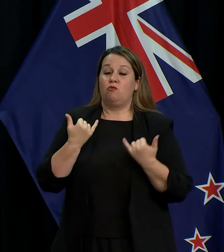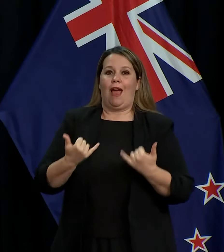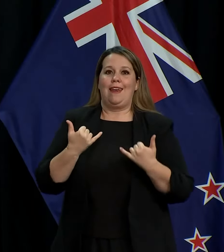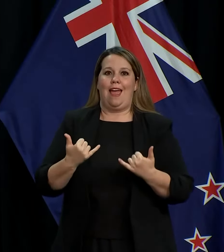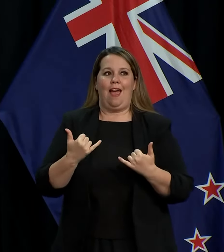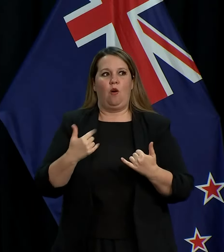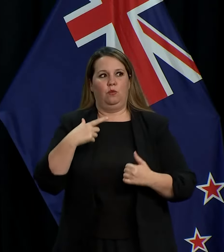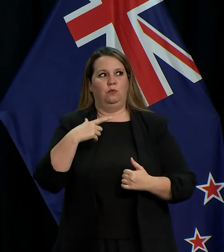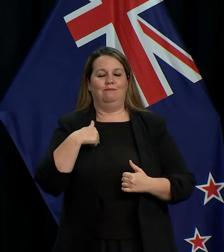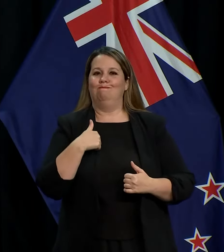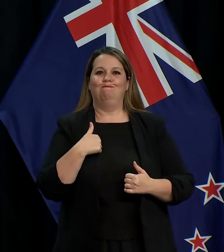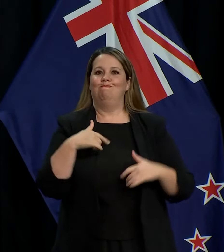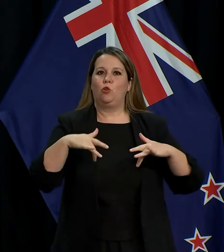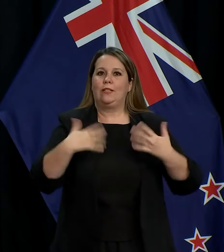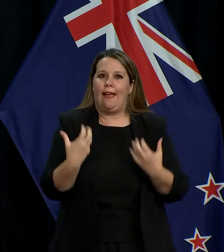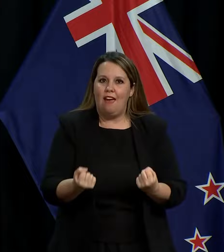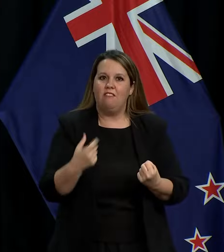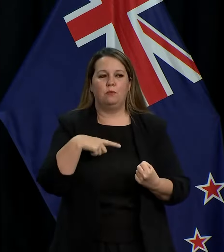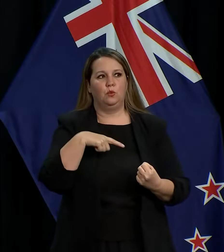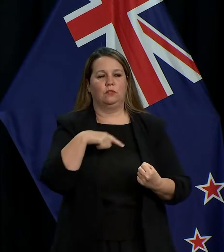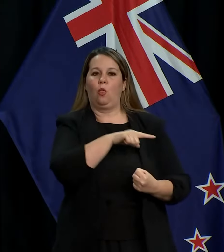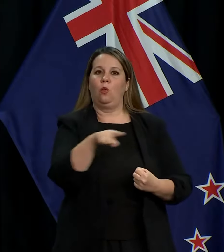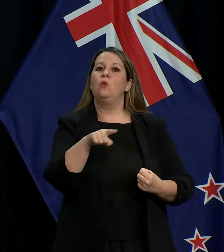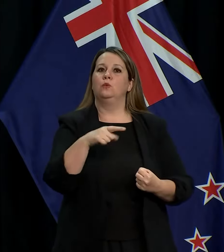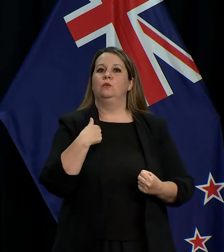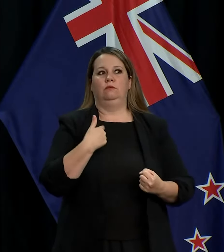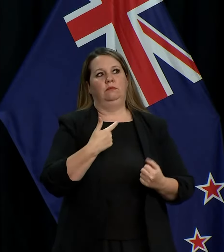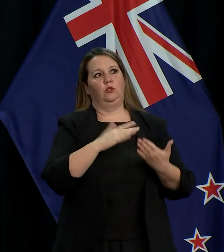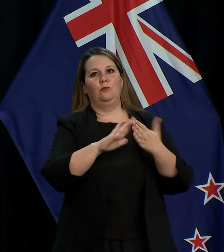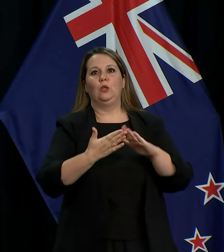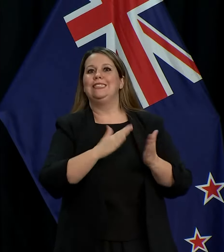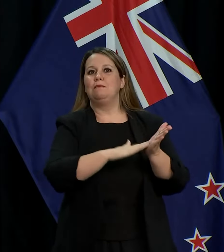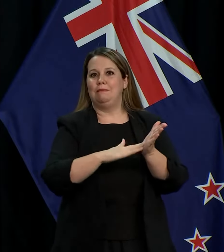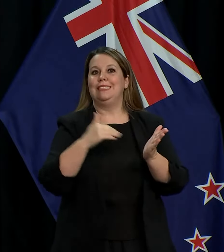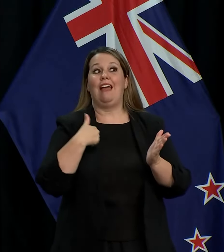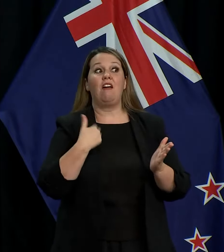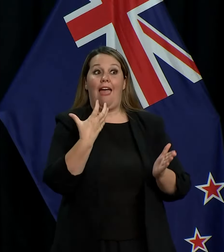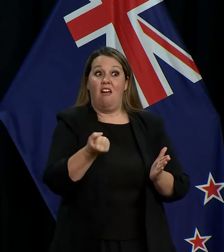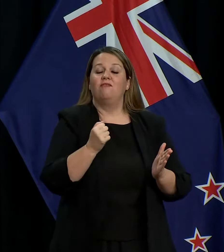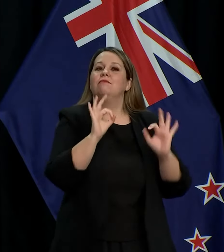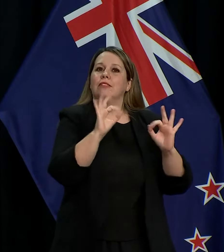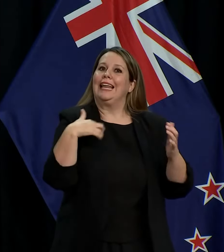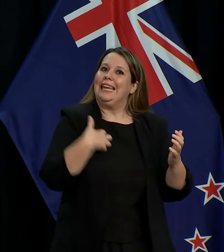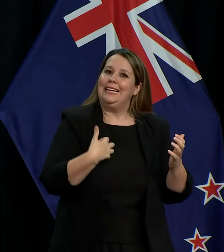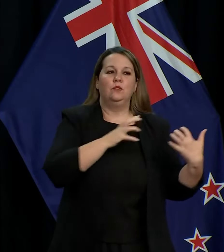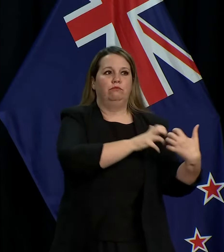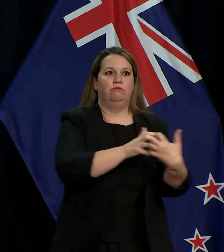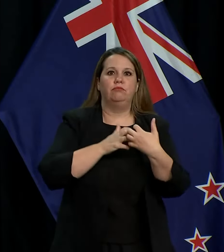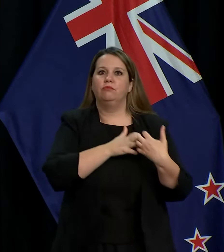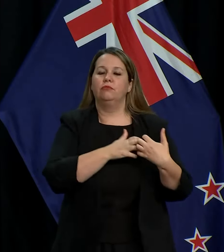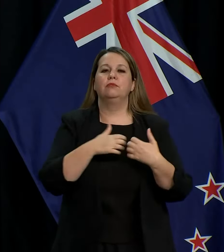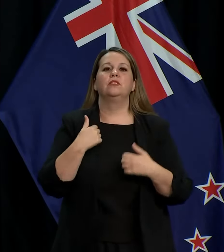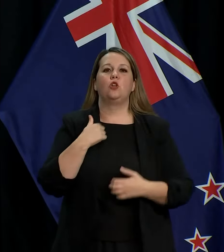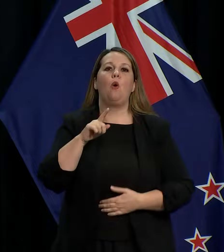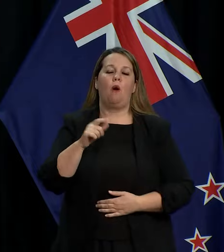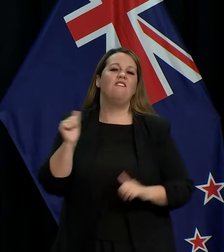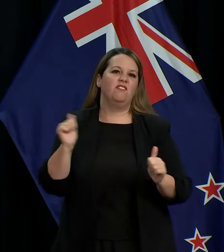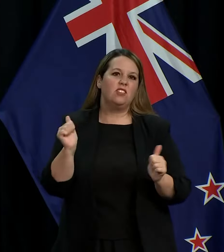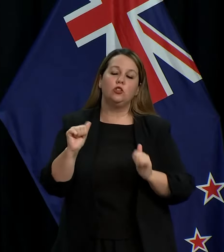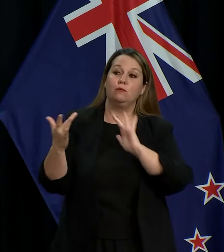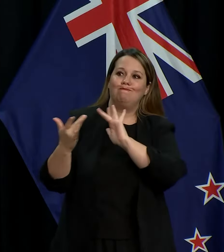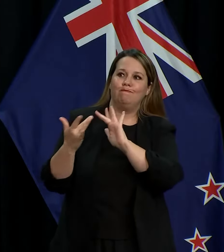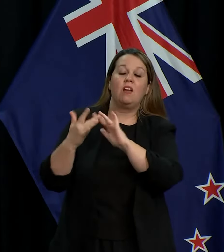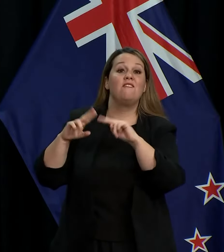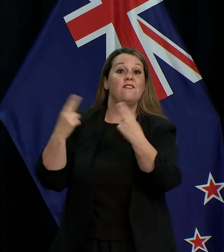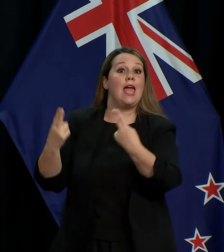those needs. So the understanding I've been provided is that they have reached out to support the family to find alternate accommodation. They have not